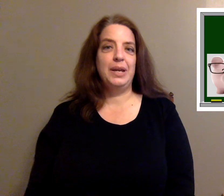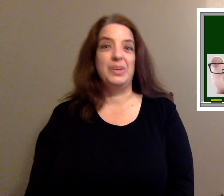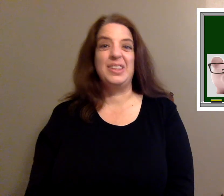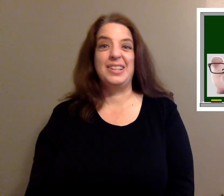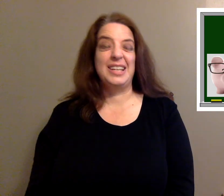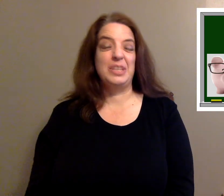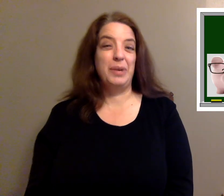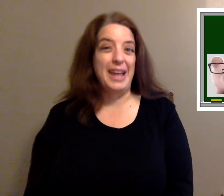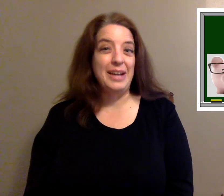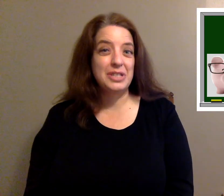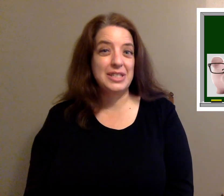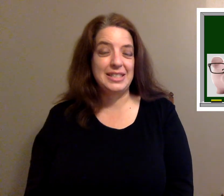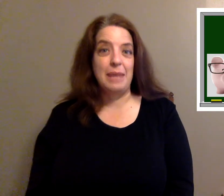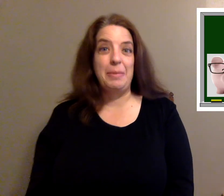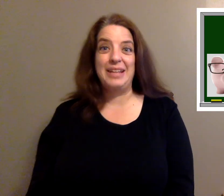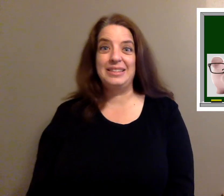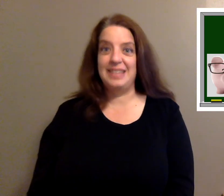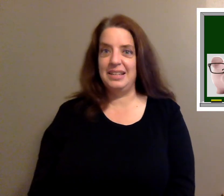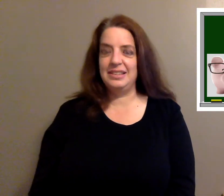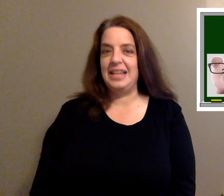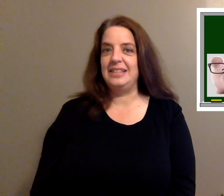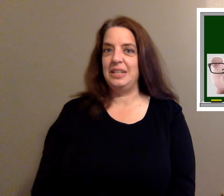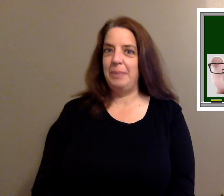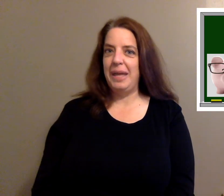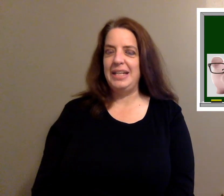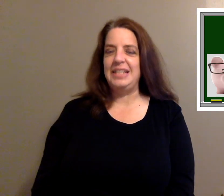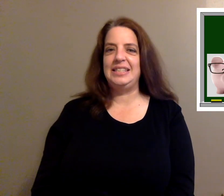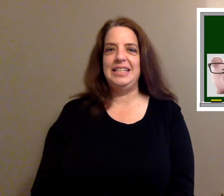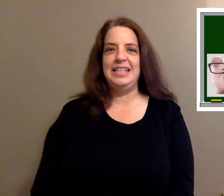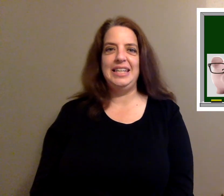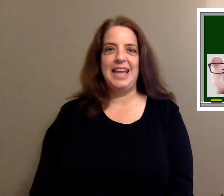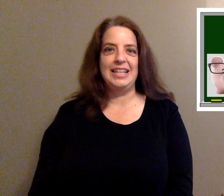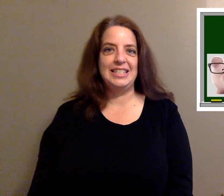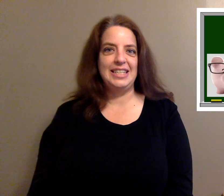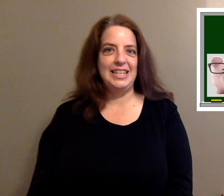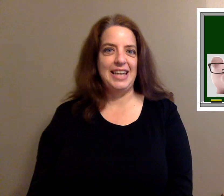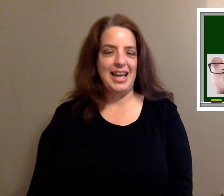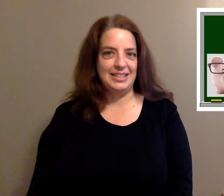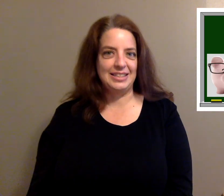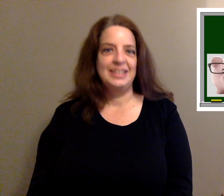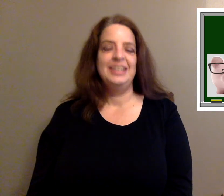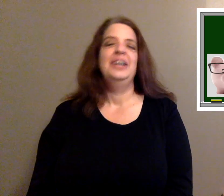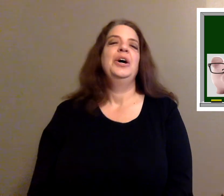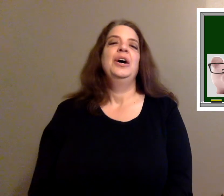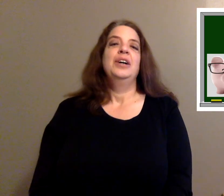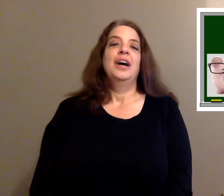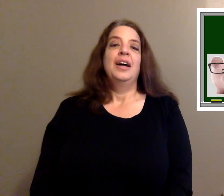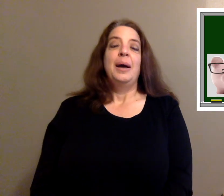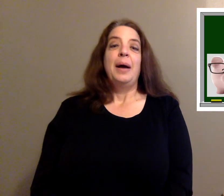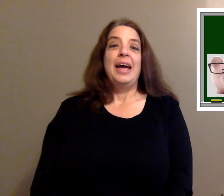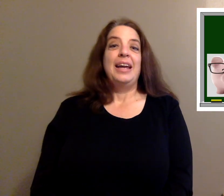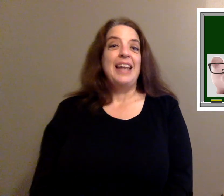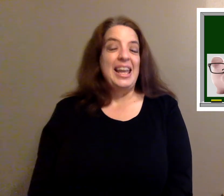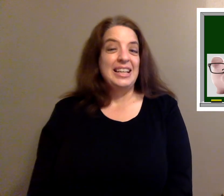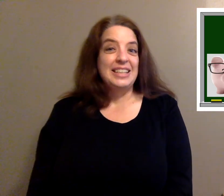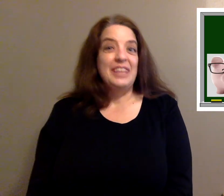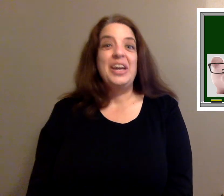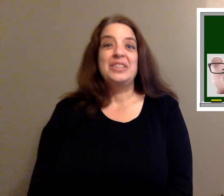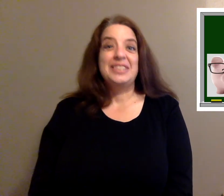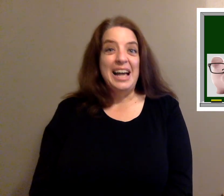because that's pronounced the same as cents, as in a penny, C-E-N-T-S. And in ASL, they are signed